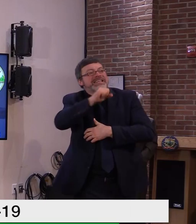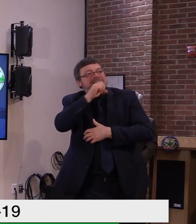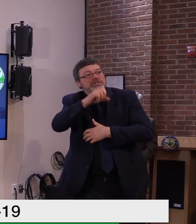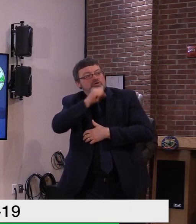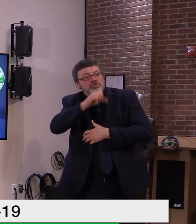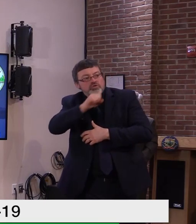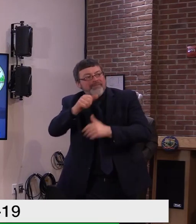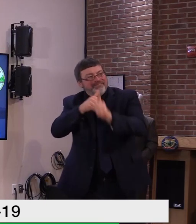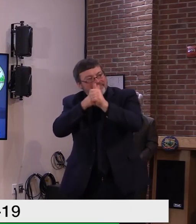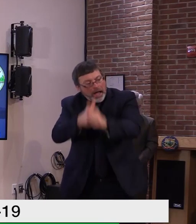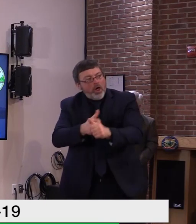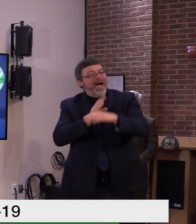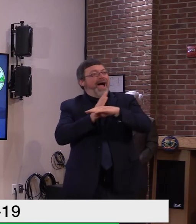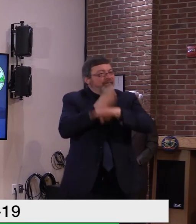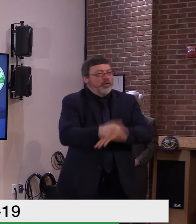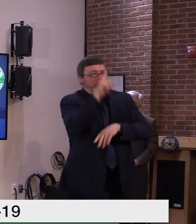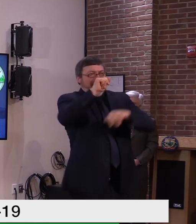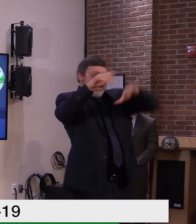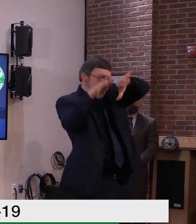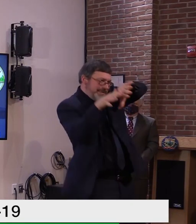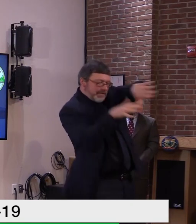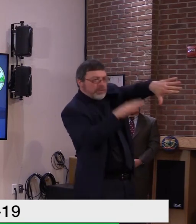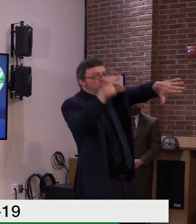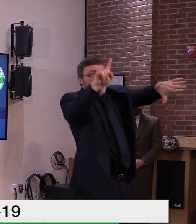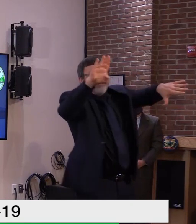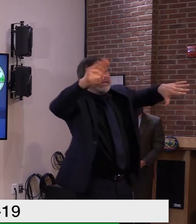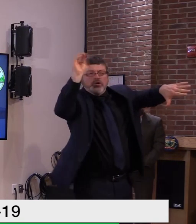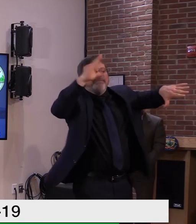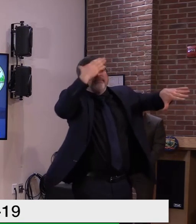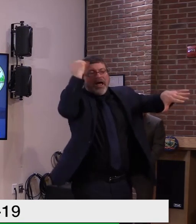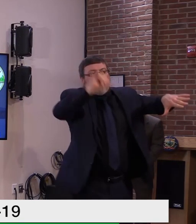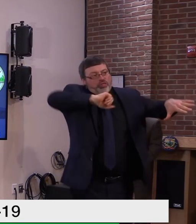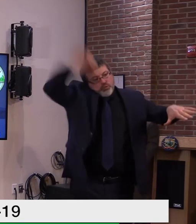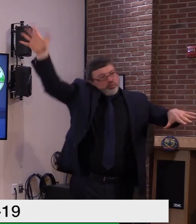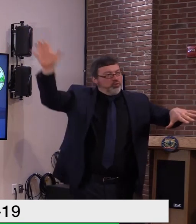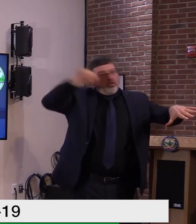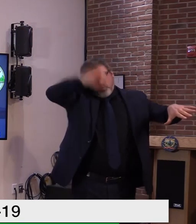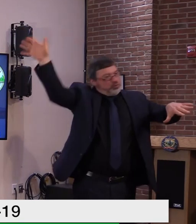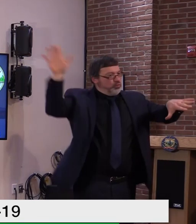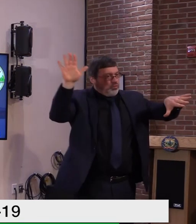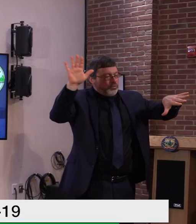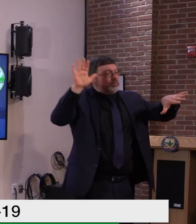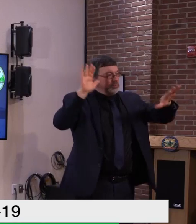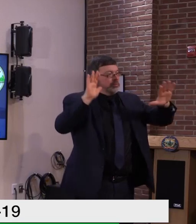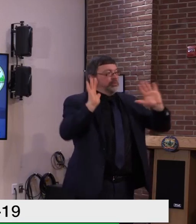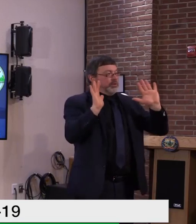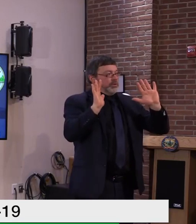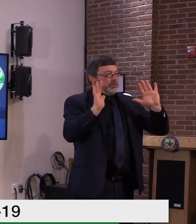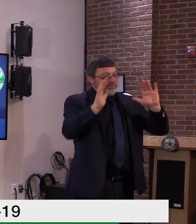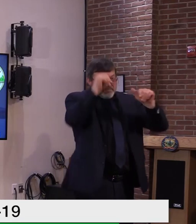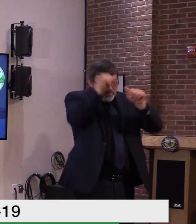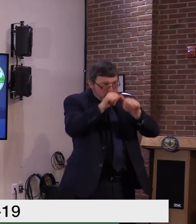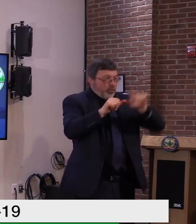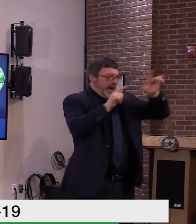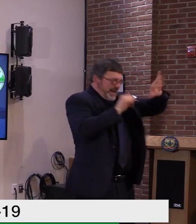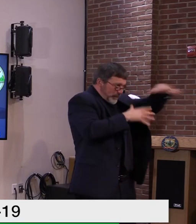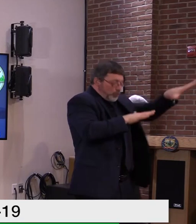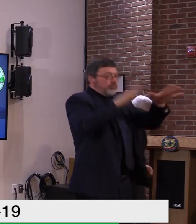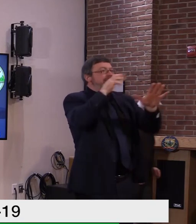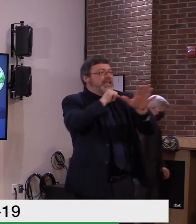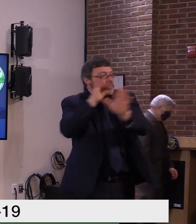Maybe they'll come after someone who's 75, but that's, you know, literally they're very high on